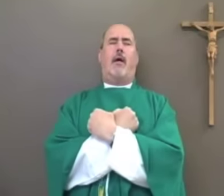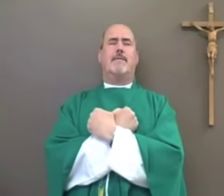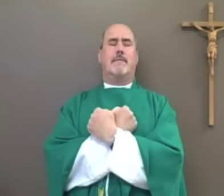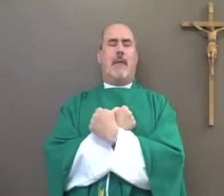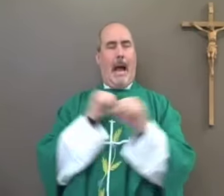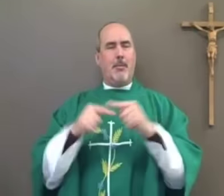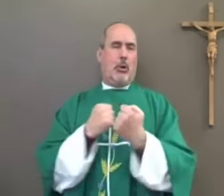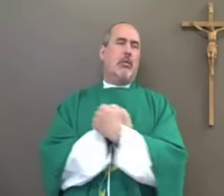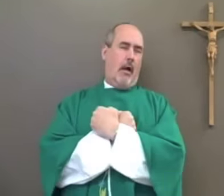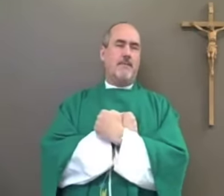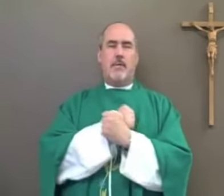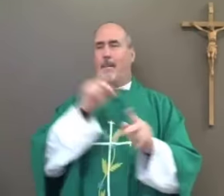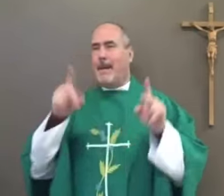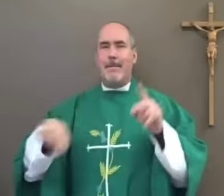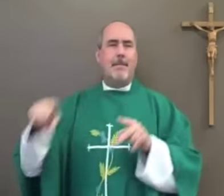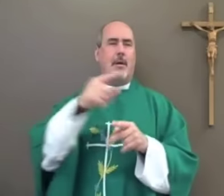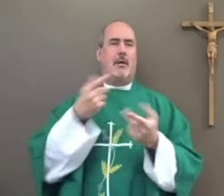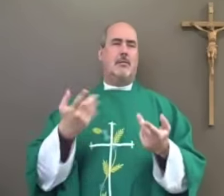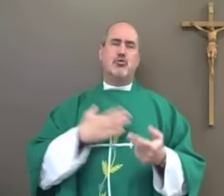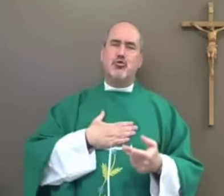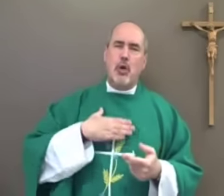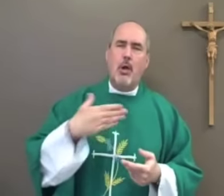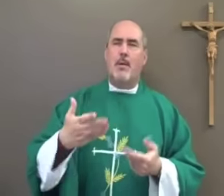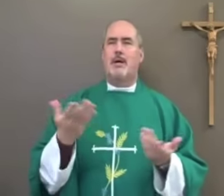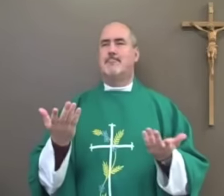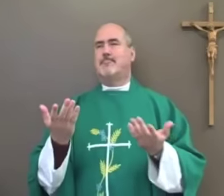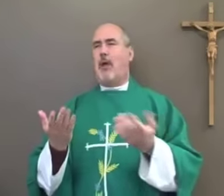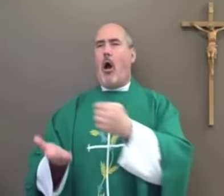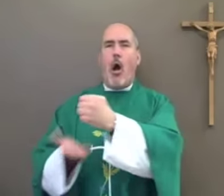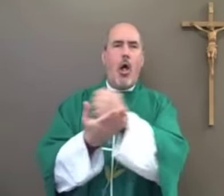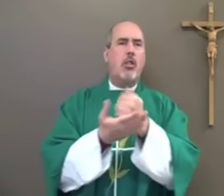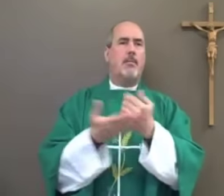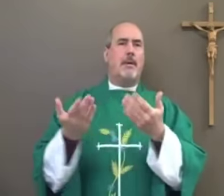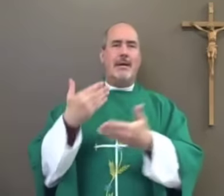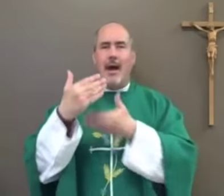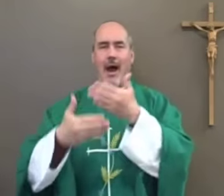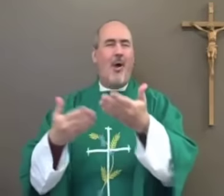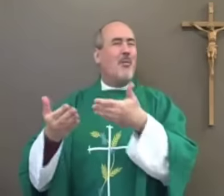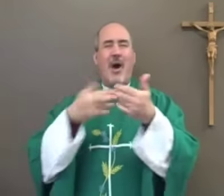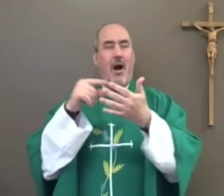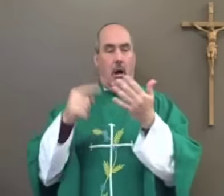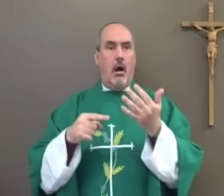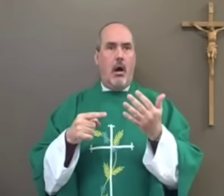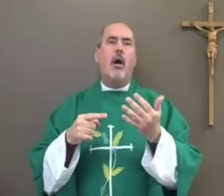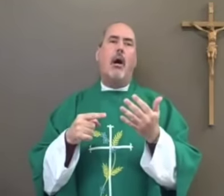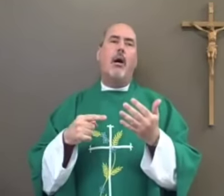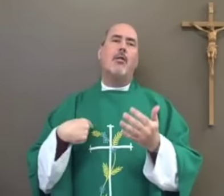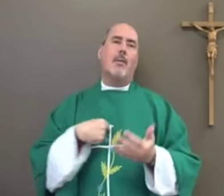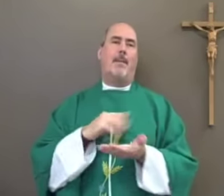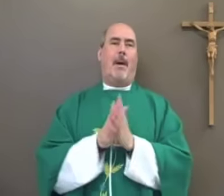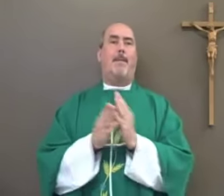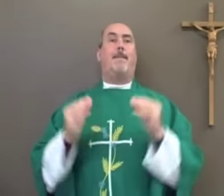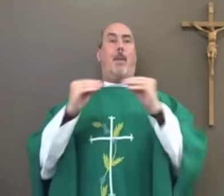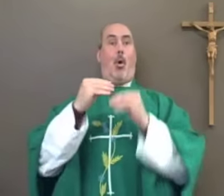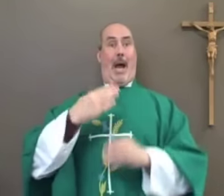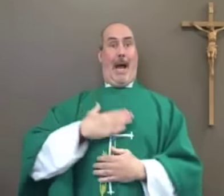we are able to love other people and be generous and helpful and kind, all of those